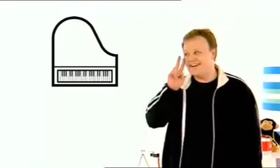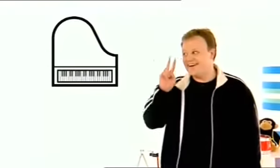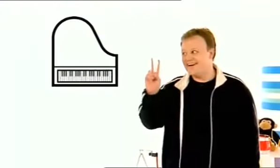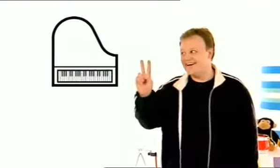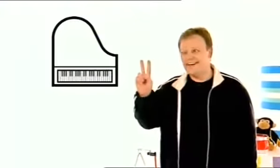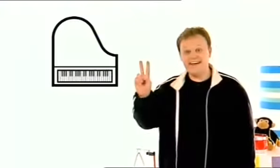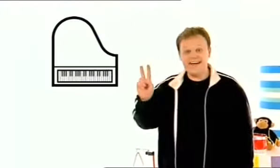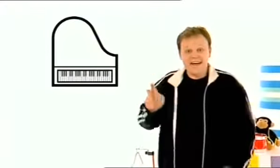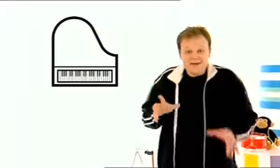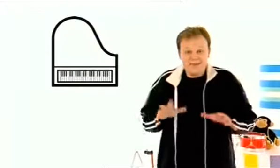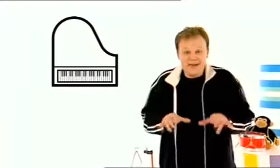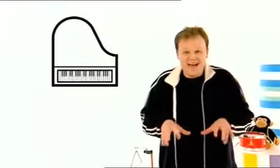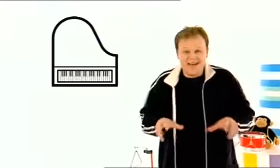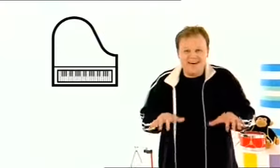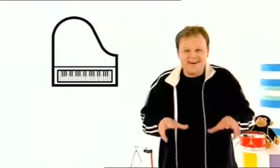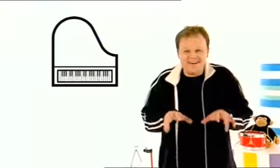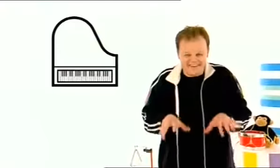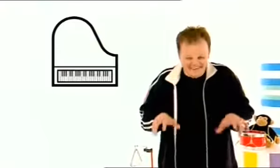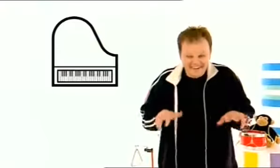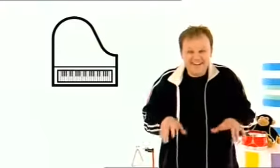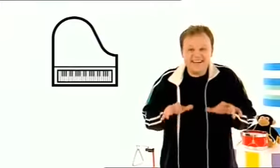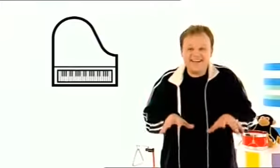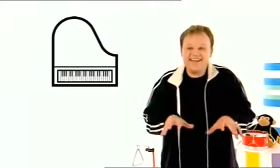Look. Piano.